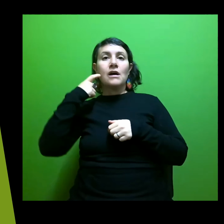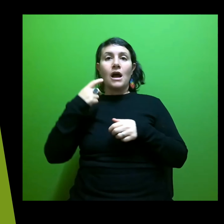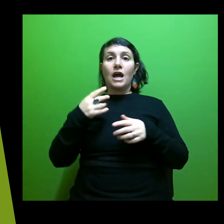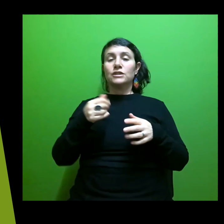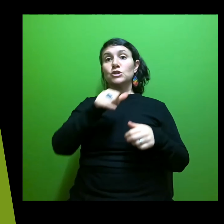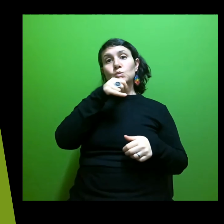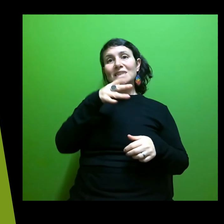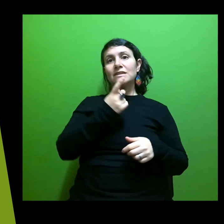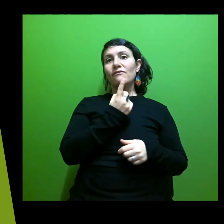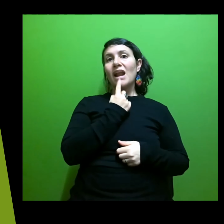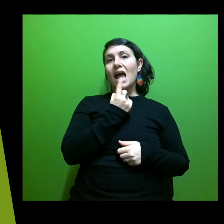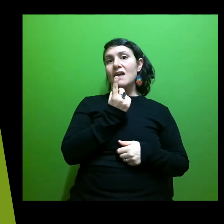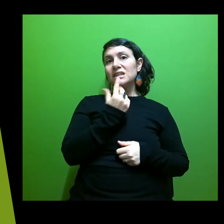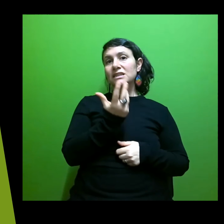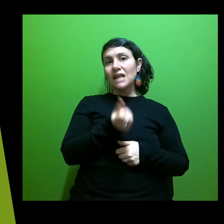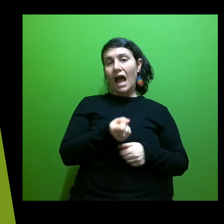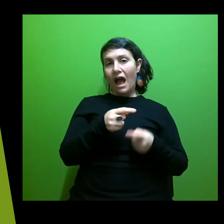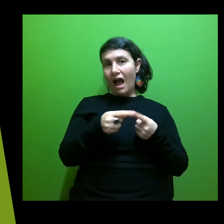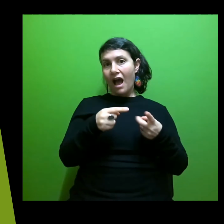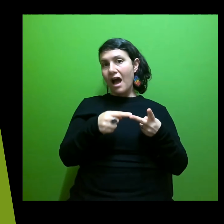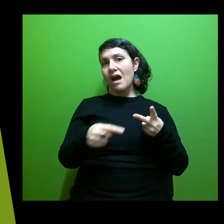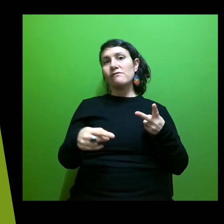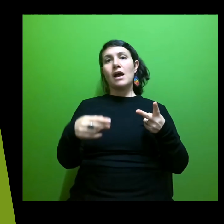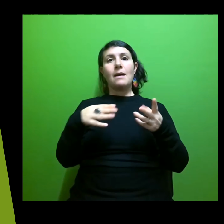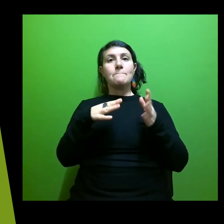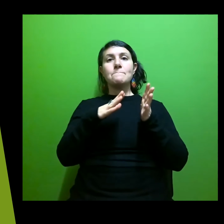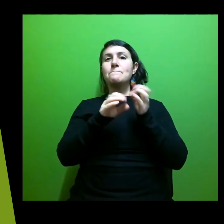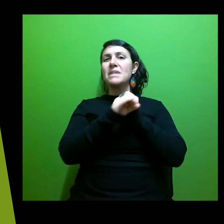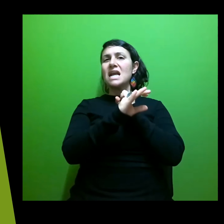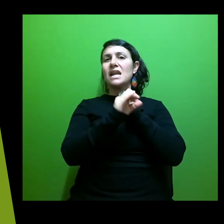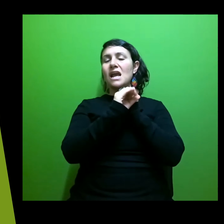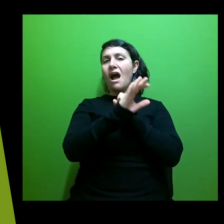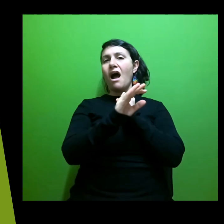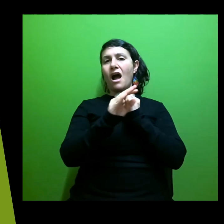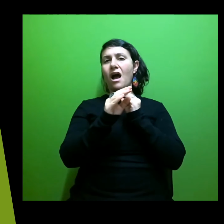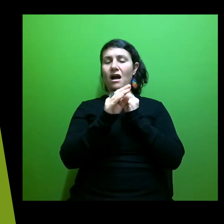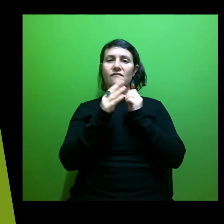are just some of the tactics employed by these companies.